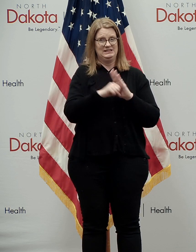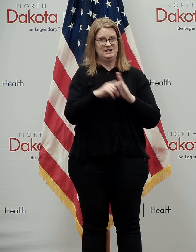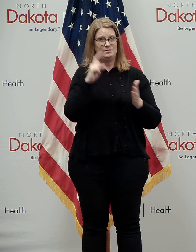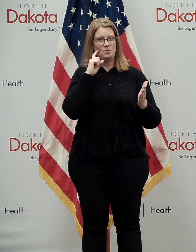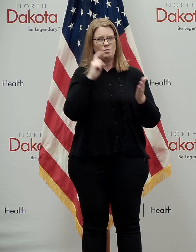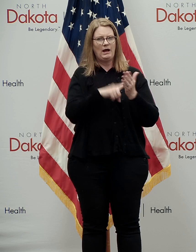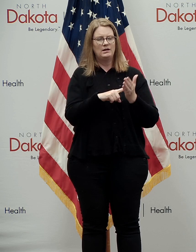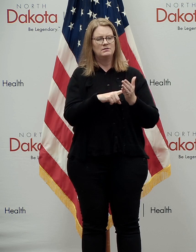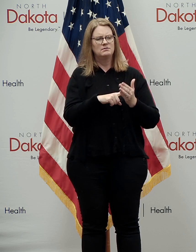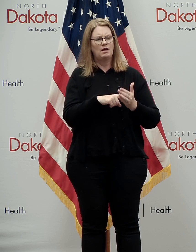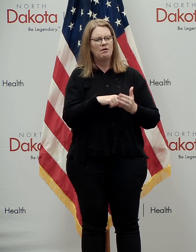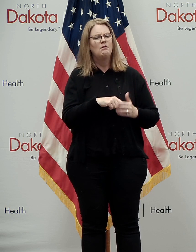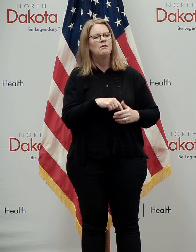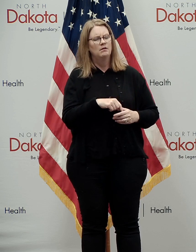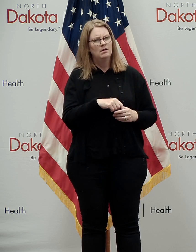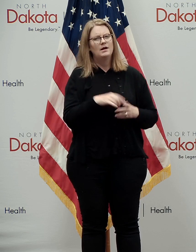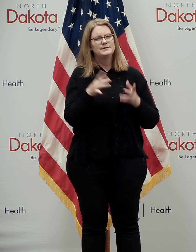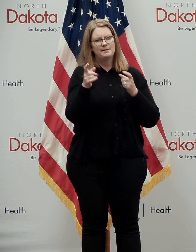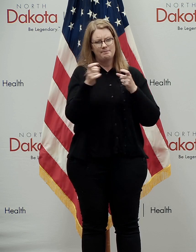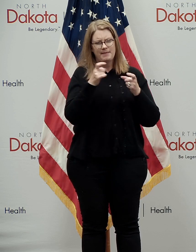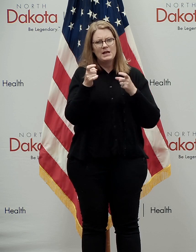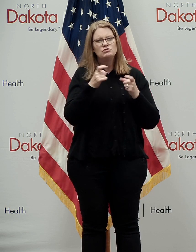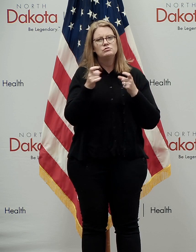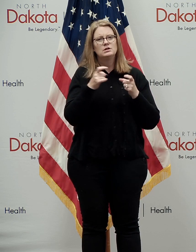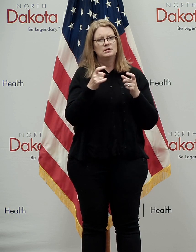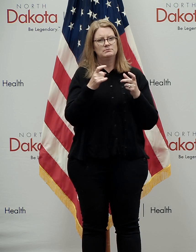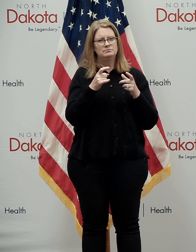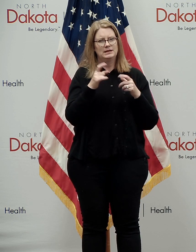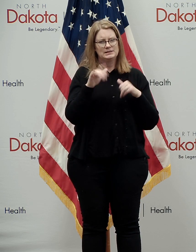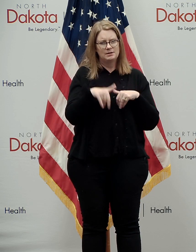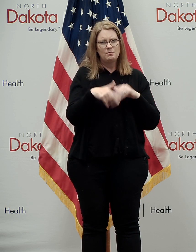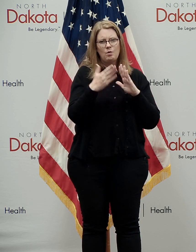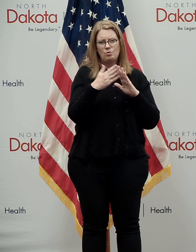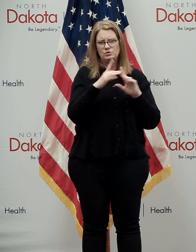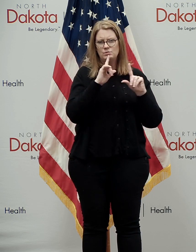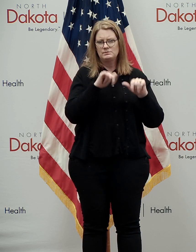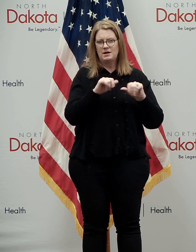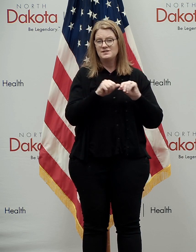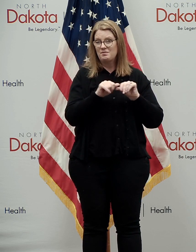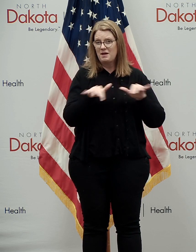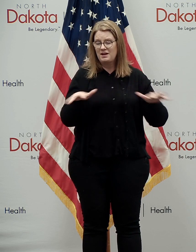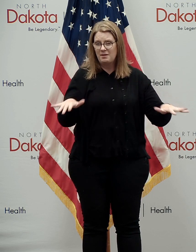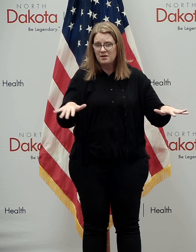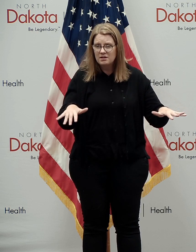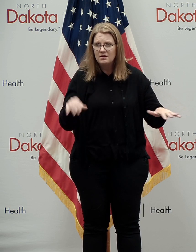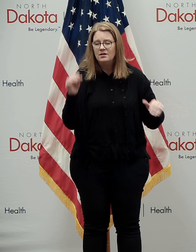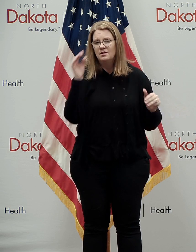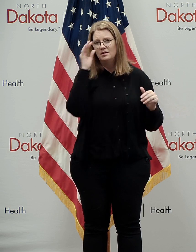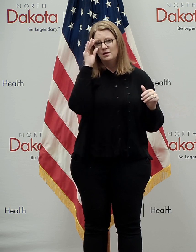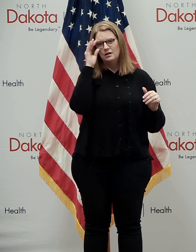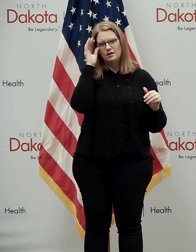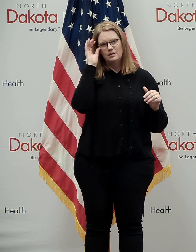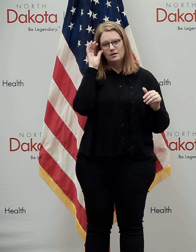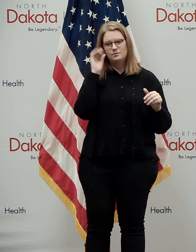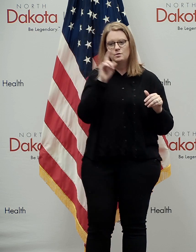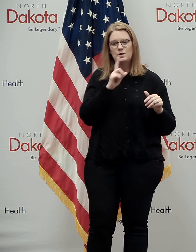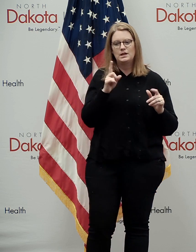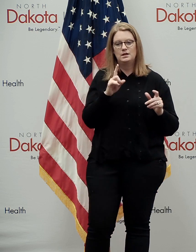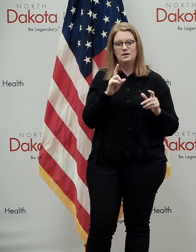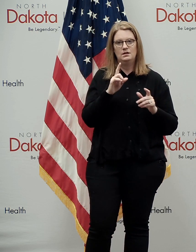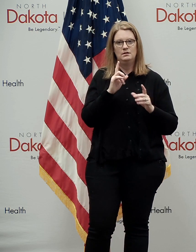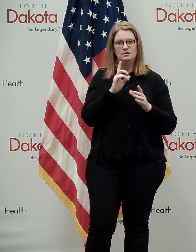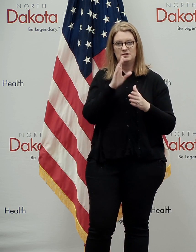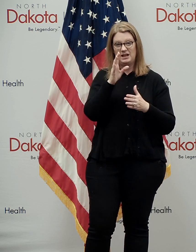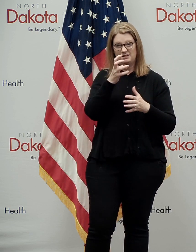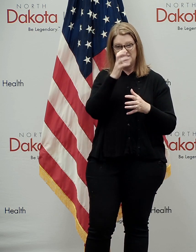it's managing all the aspects of its approach and response to the pandemic. We've done it with a light touch